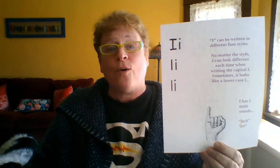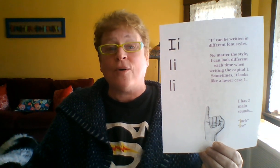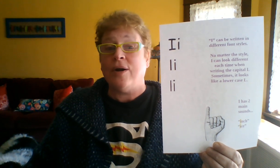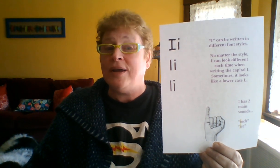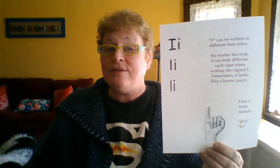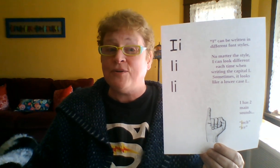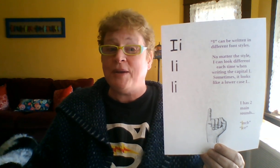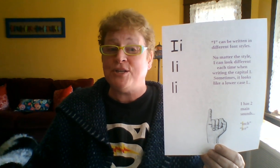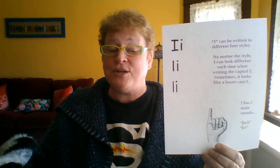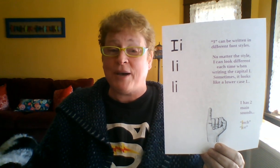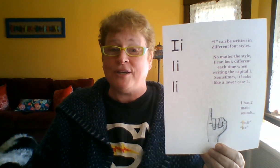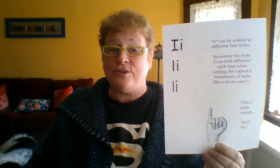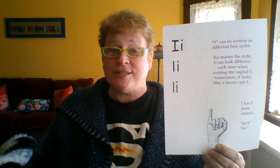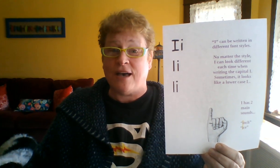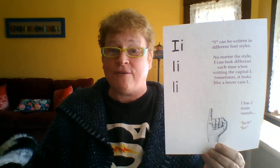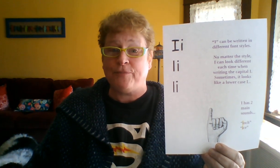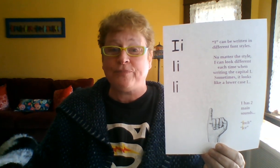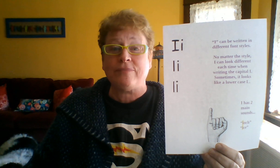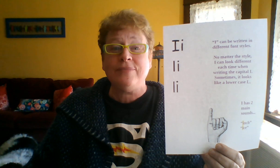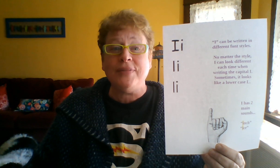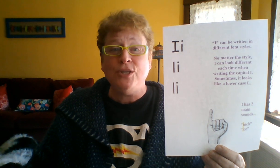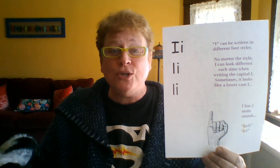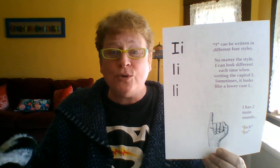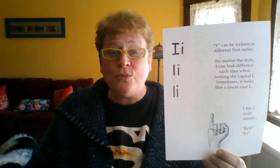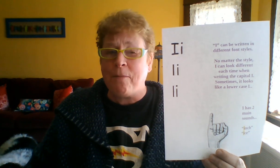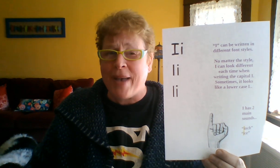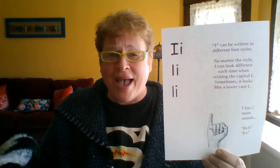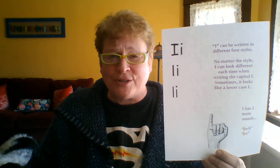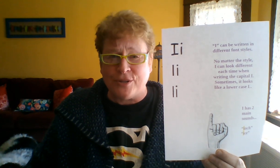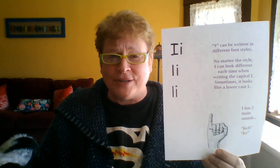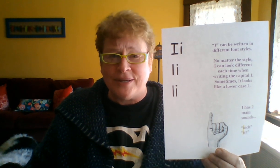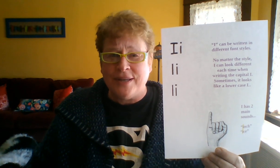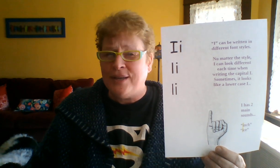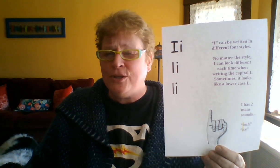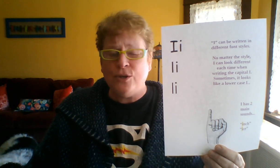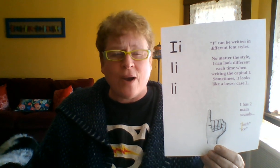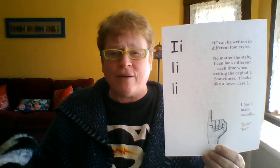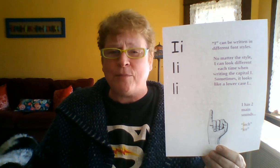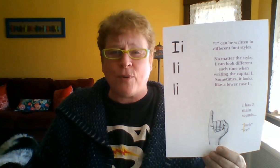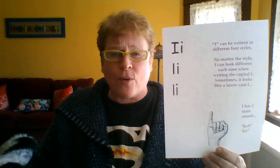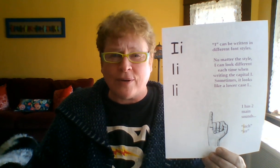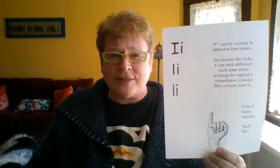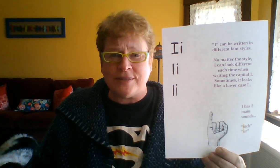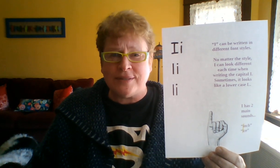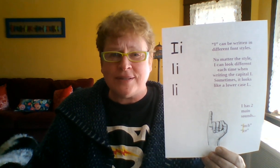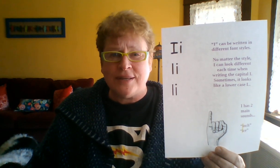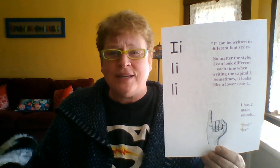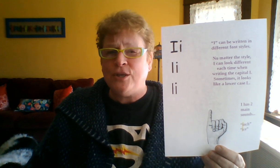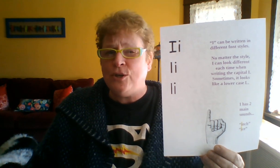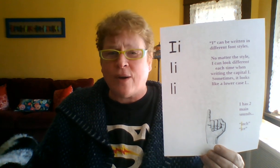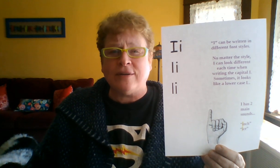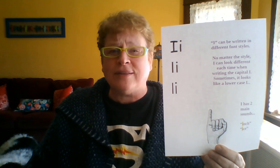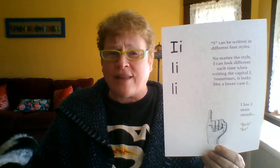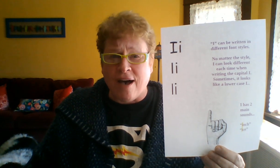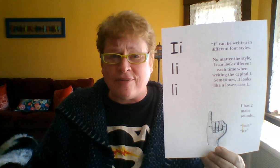or information about yourself. You matter. You are important. You are